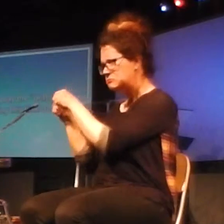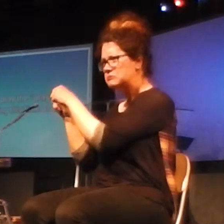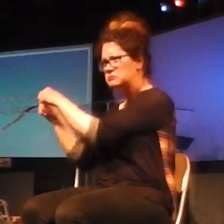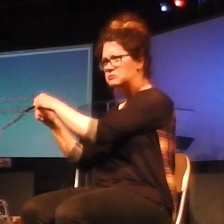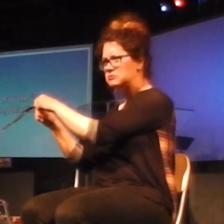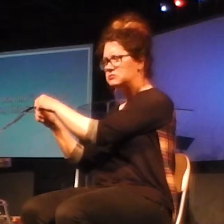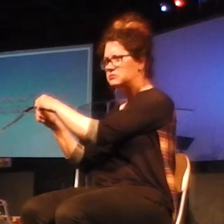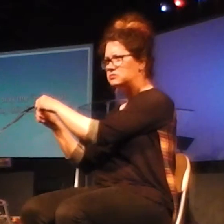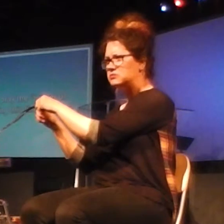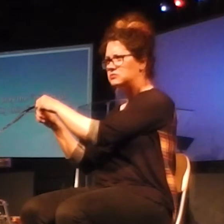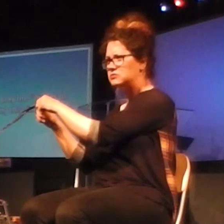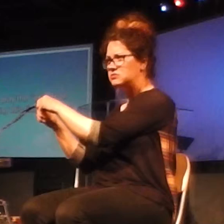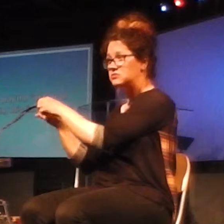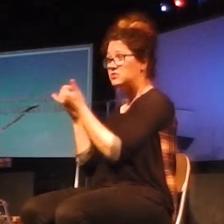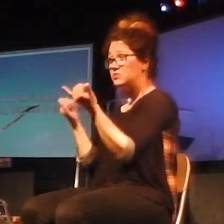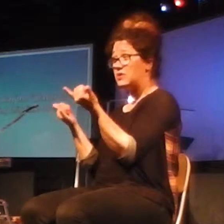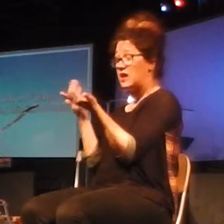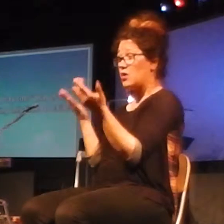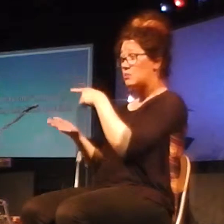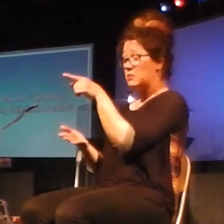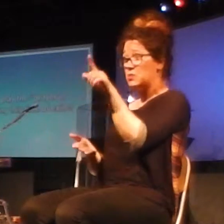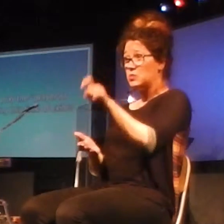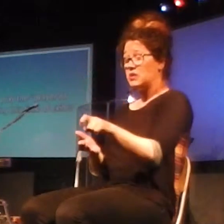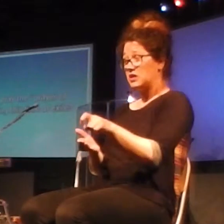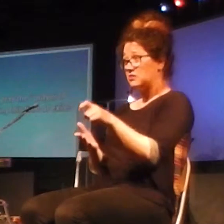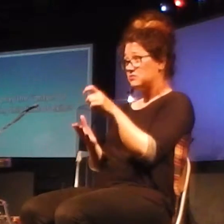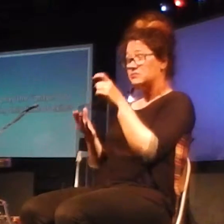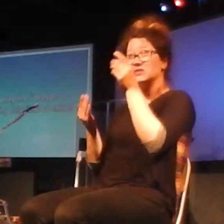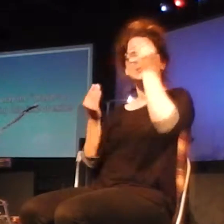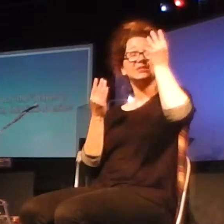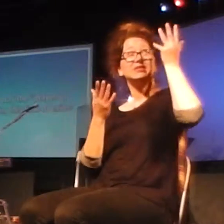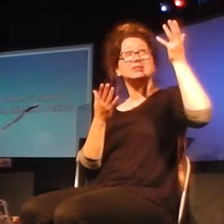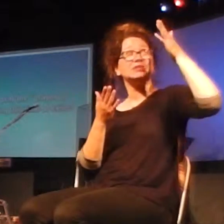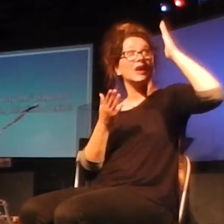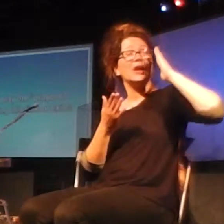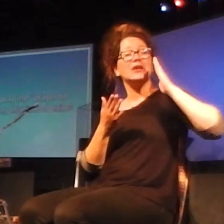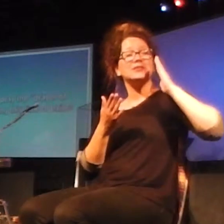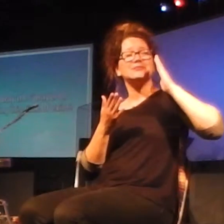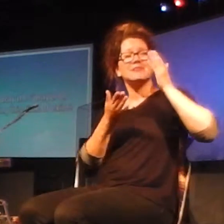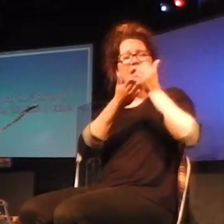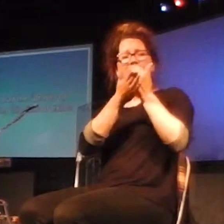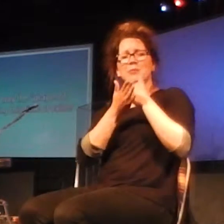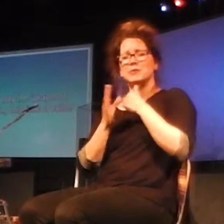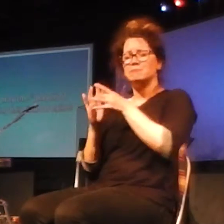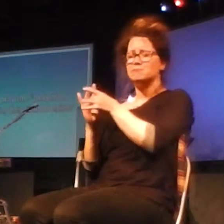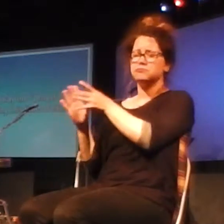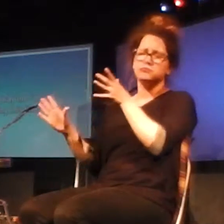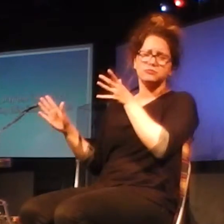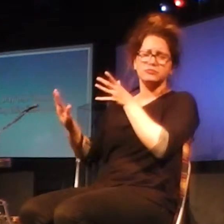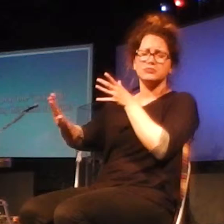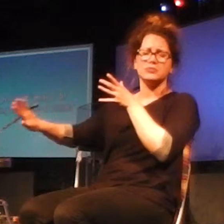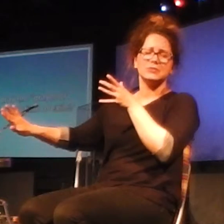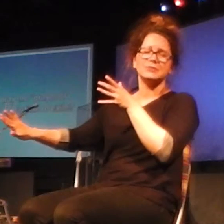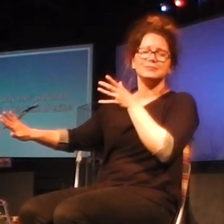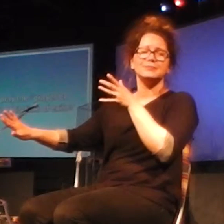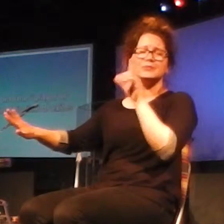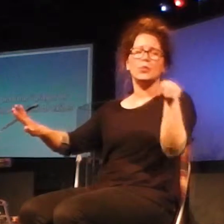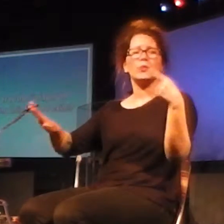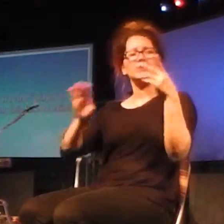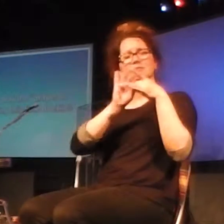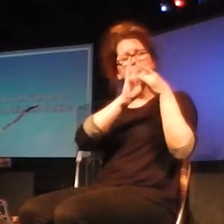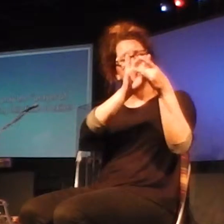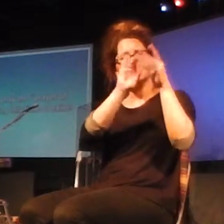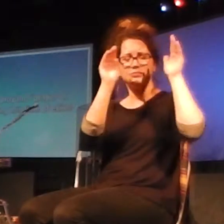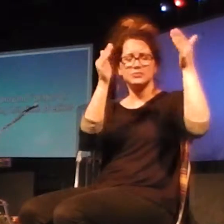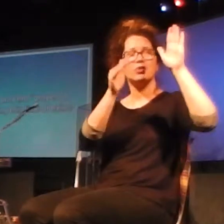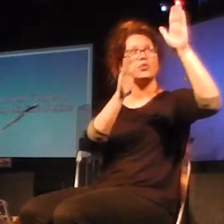Is there anything right now that you need to say, God, make me indifferent to anything but your will? This